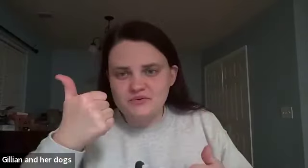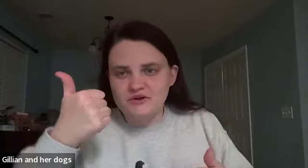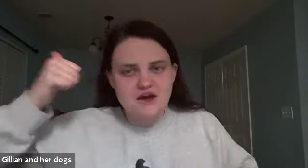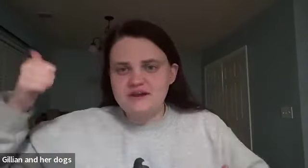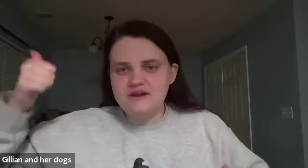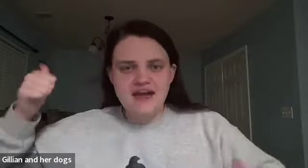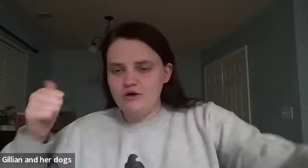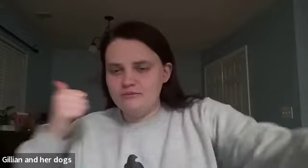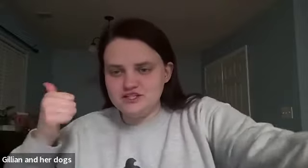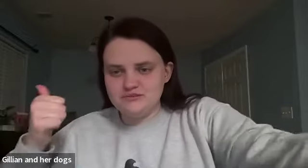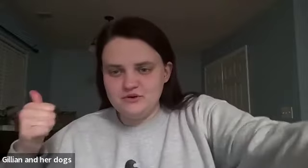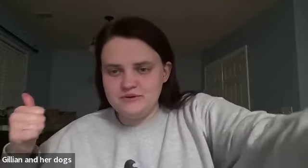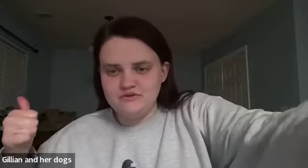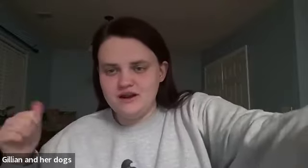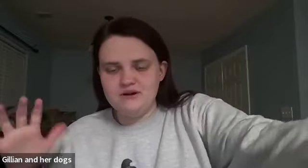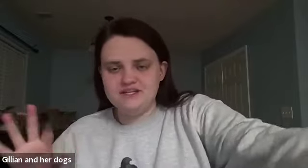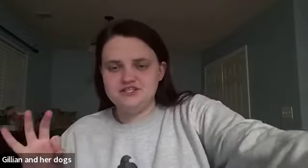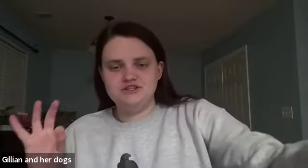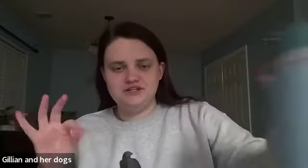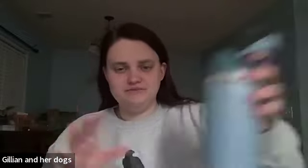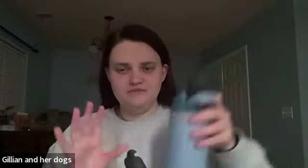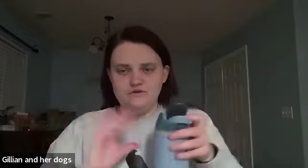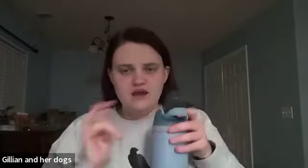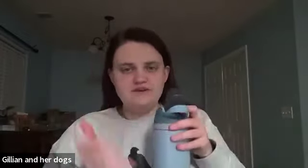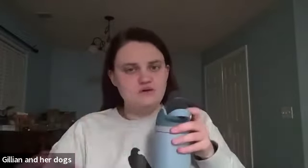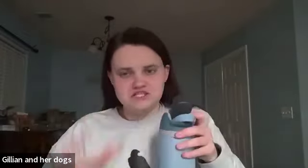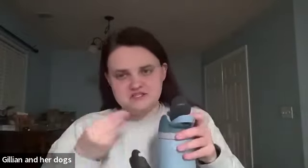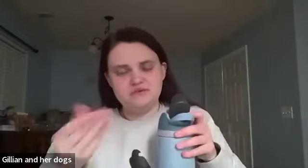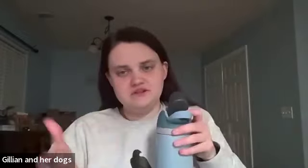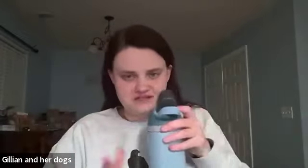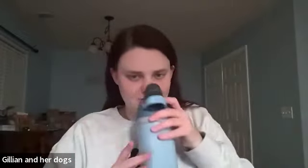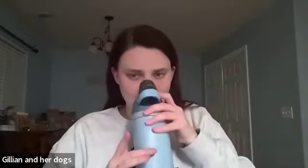or A-okay, I'll make sure before we move on. I want to make sure you're good. Or if you have any questions, put those in.